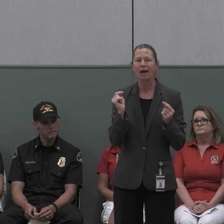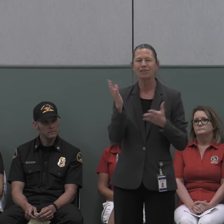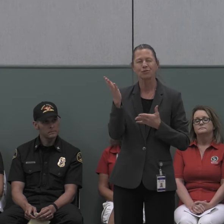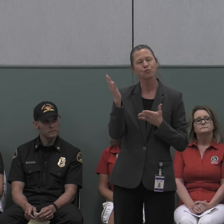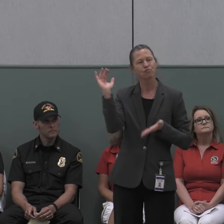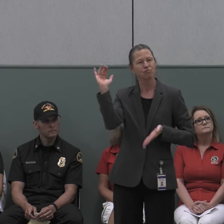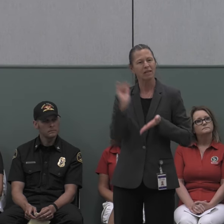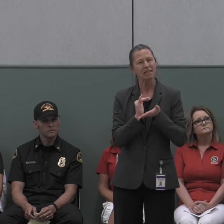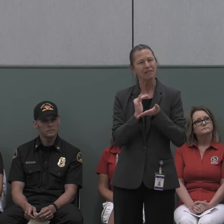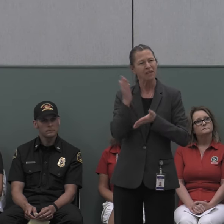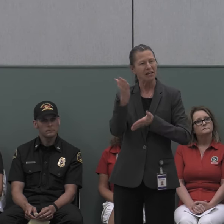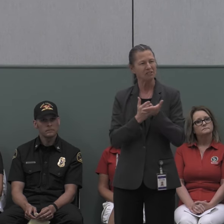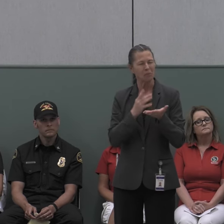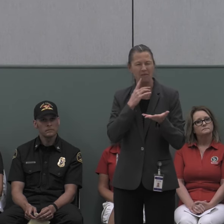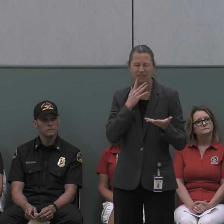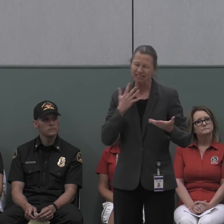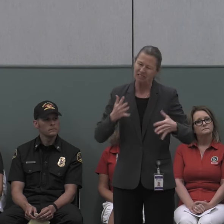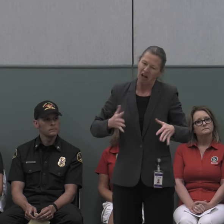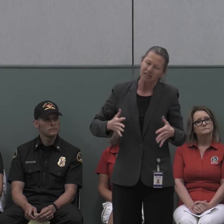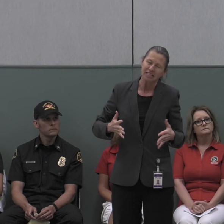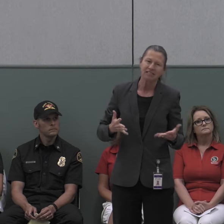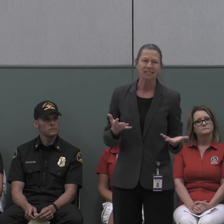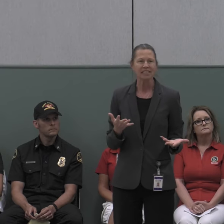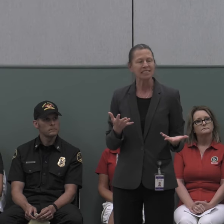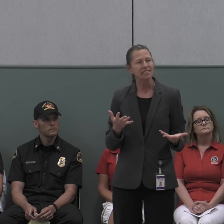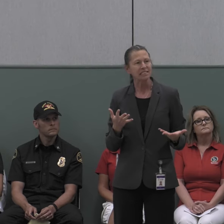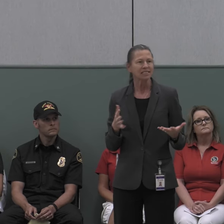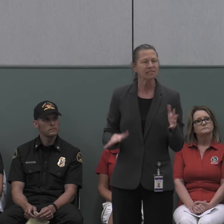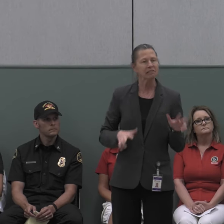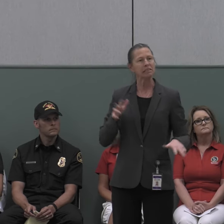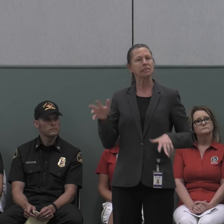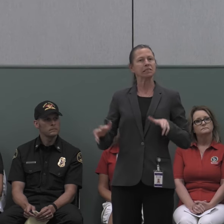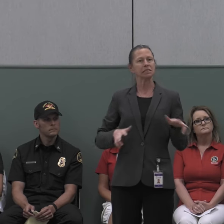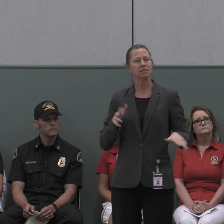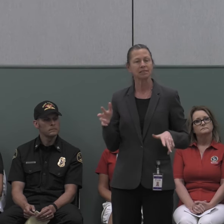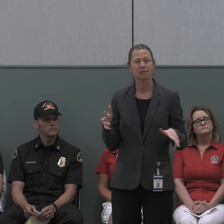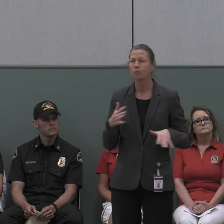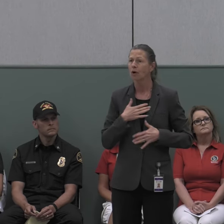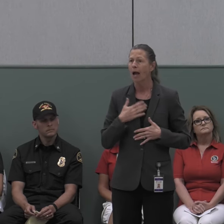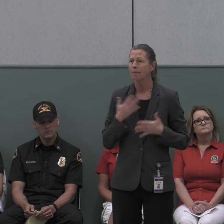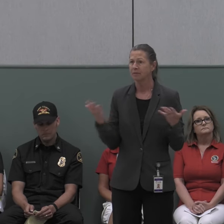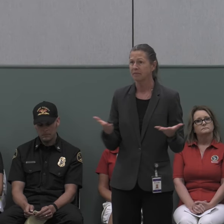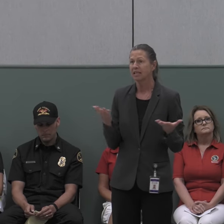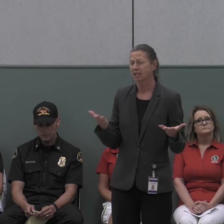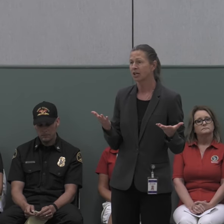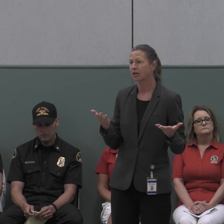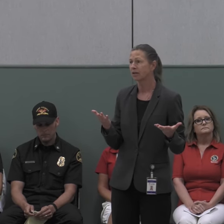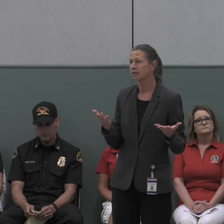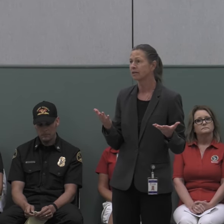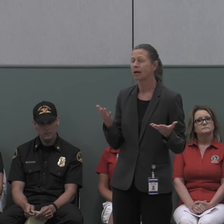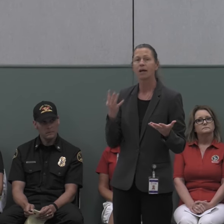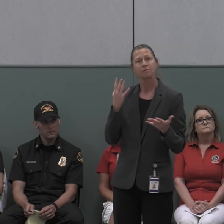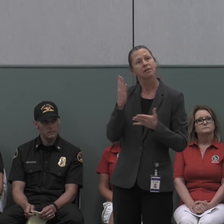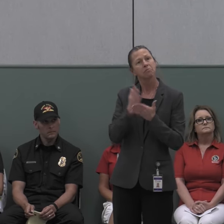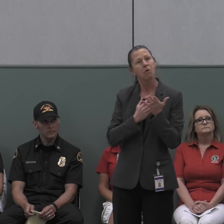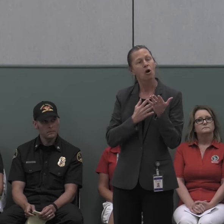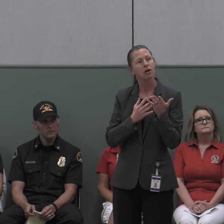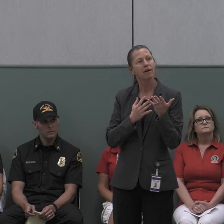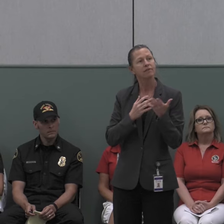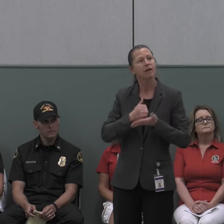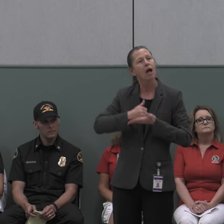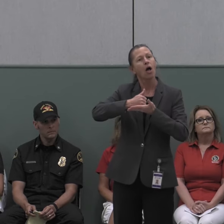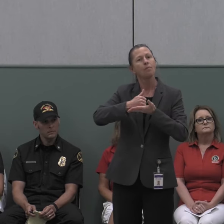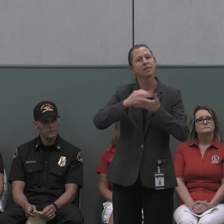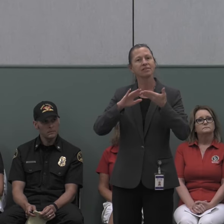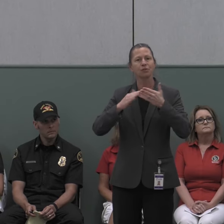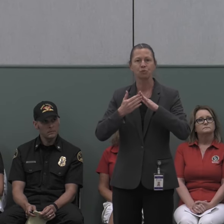uneasiness that maybe some of the kids were feeling. We're happy to be here and happy to be a part of helping this community come back together.